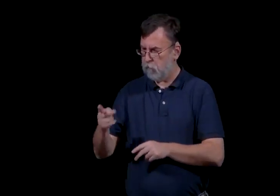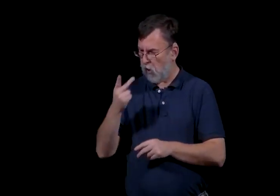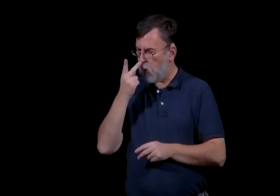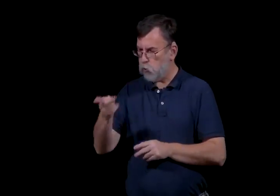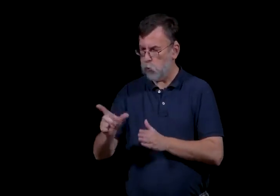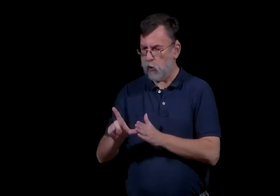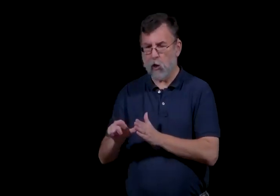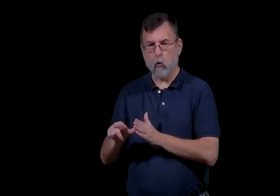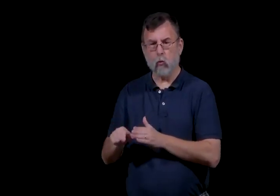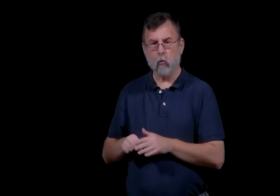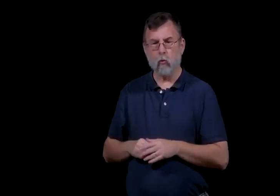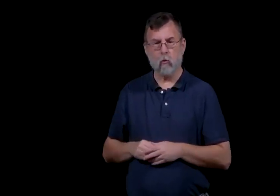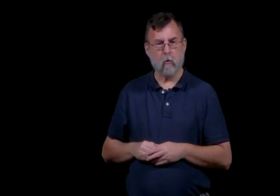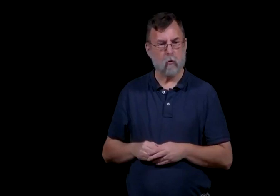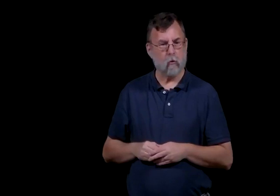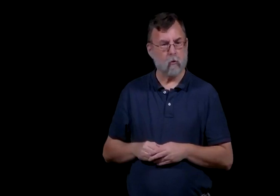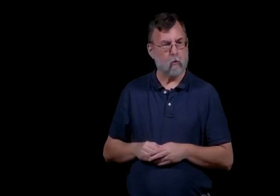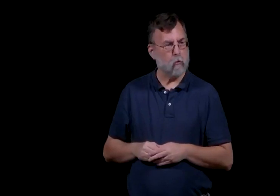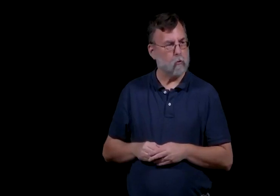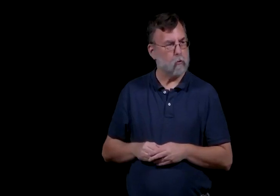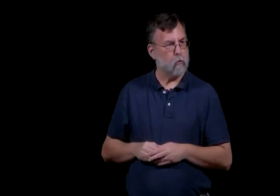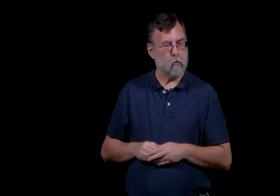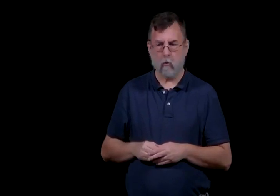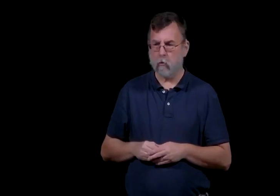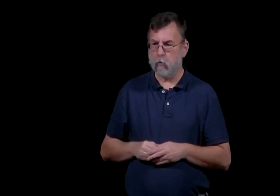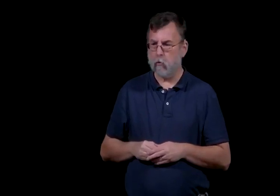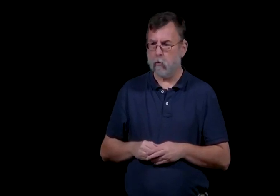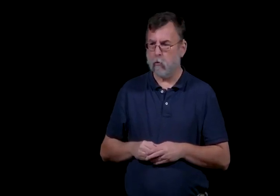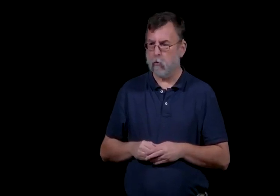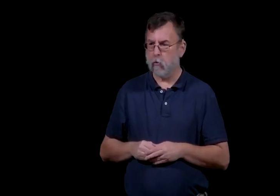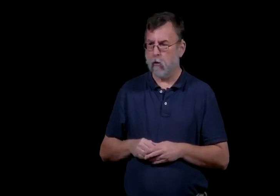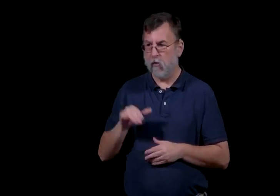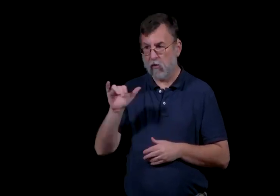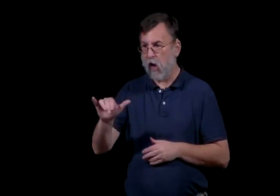die. It gives them hope that they'll see them later.